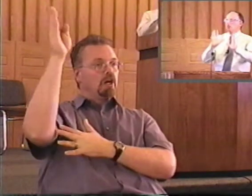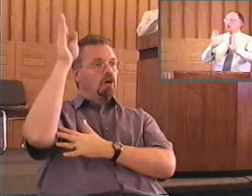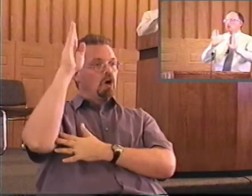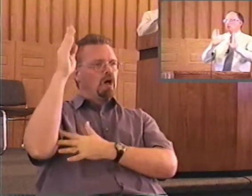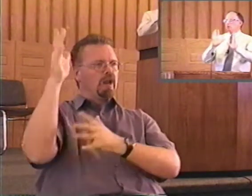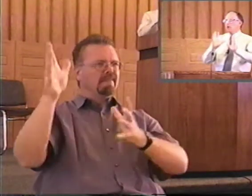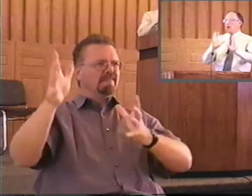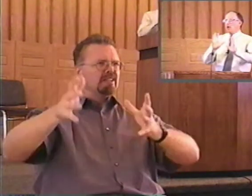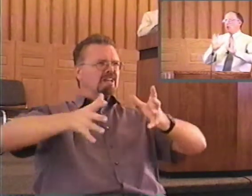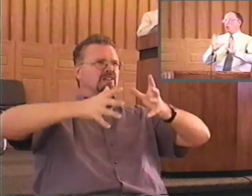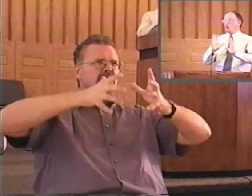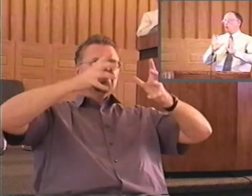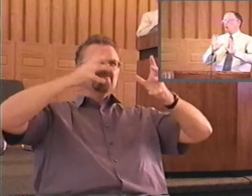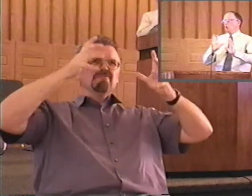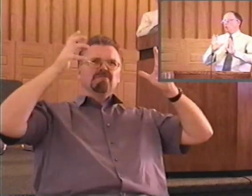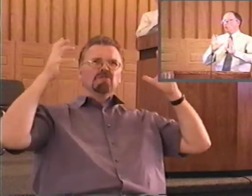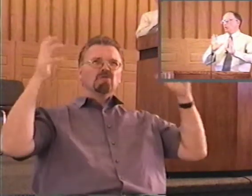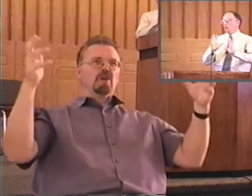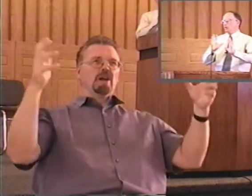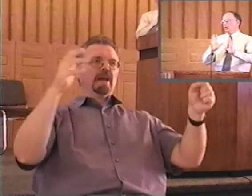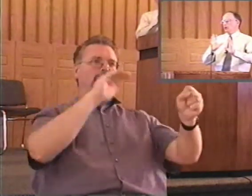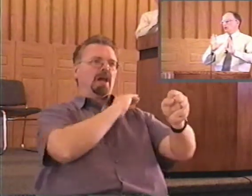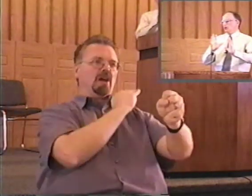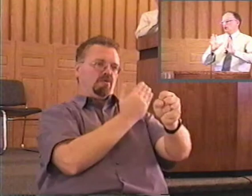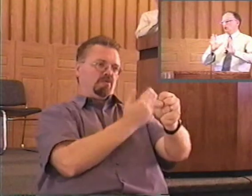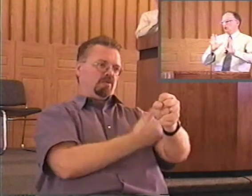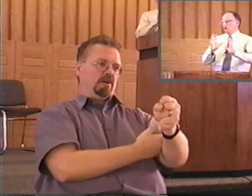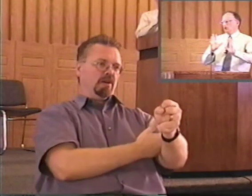such immense power.